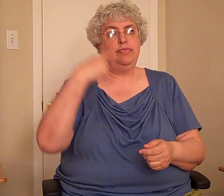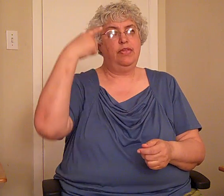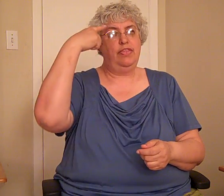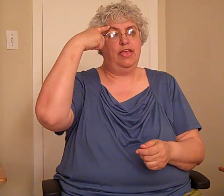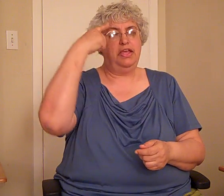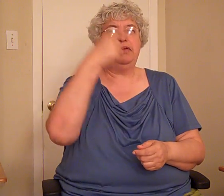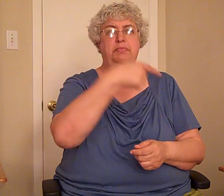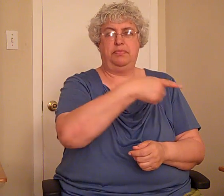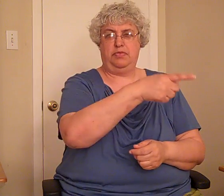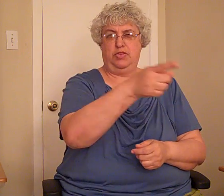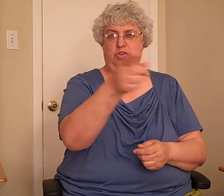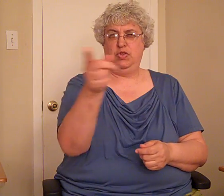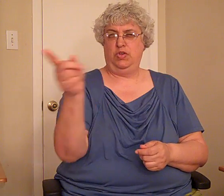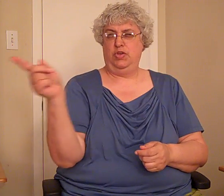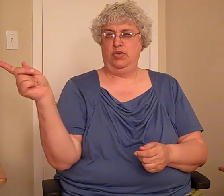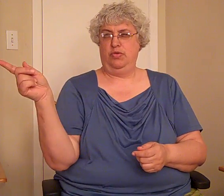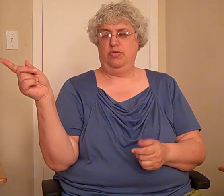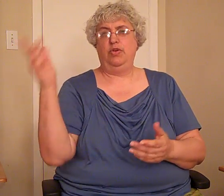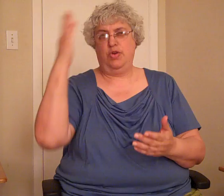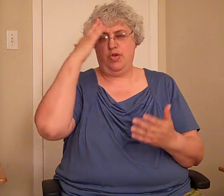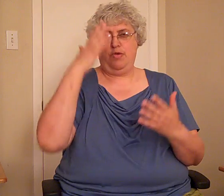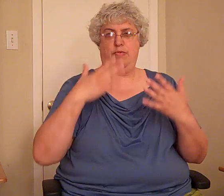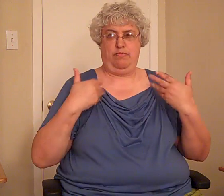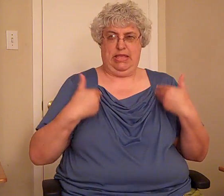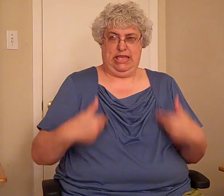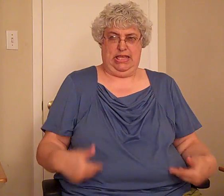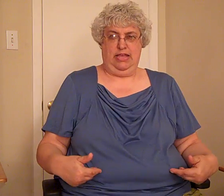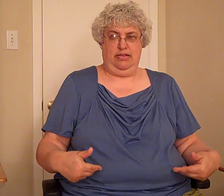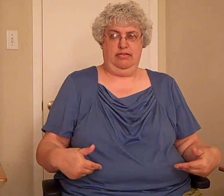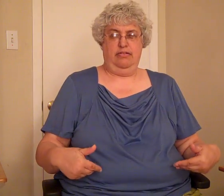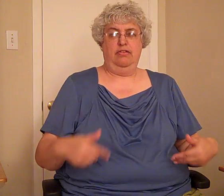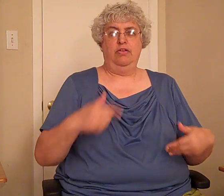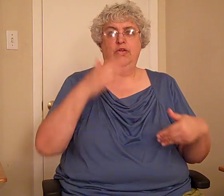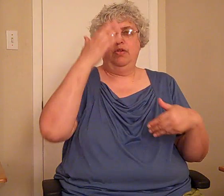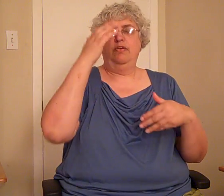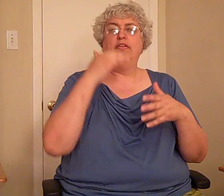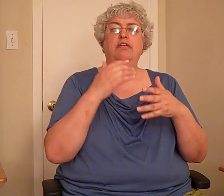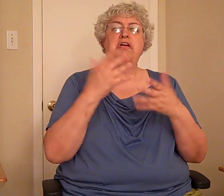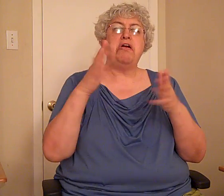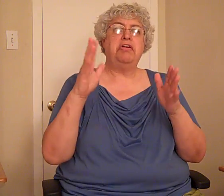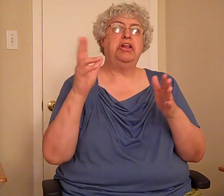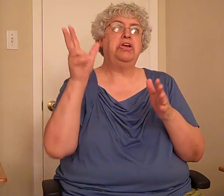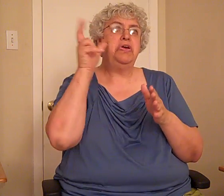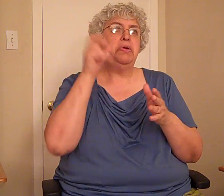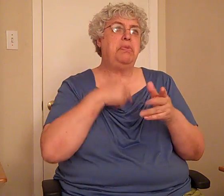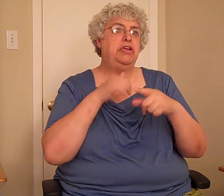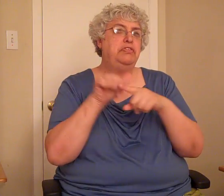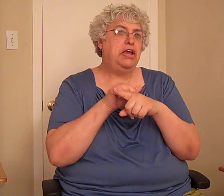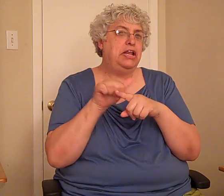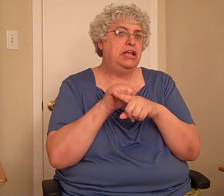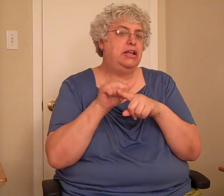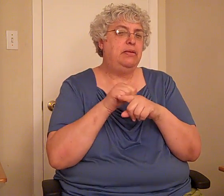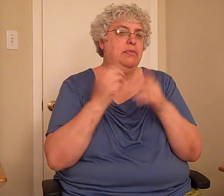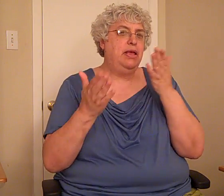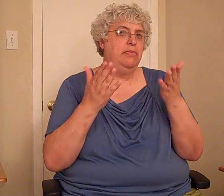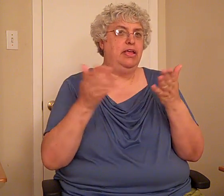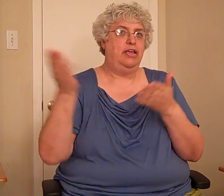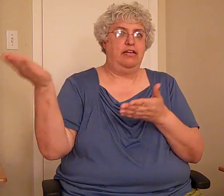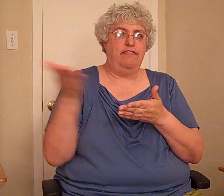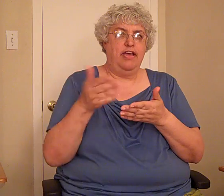you know who I am or have followed me or some of my trainings, but I think a lot of people may have gotten invited by other friends just because